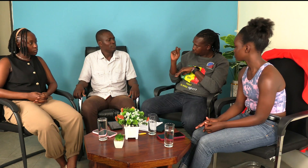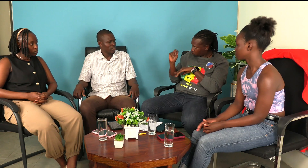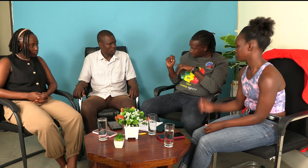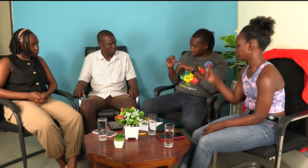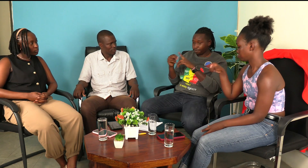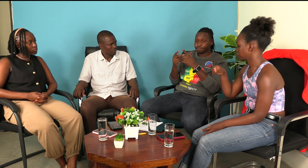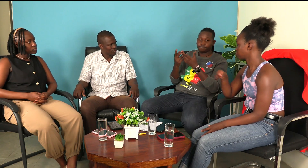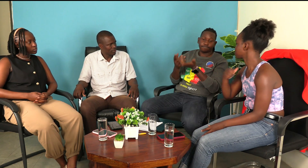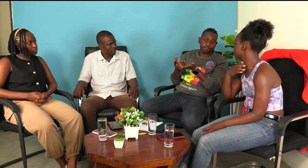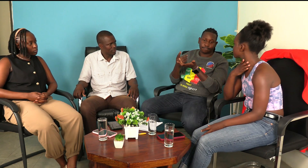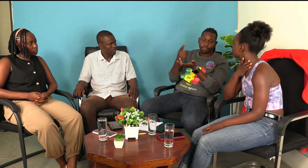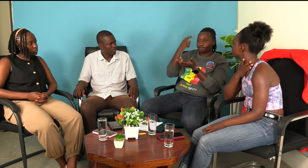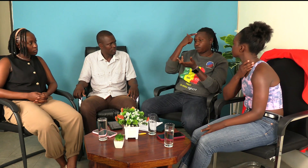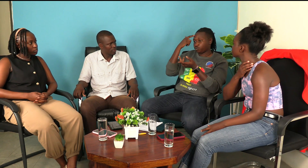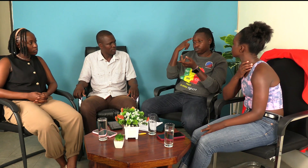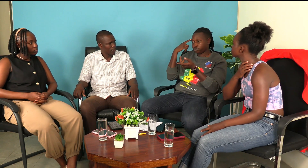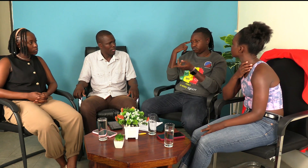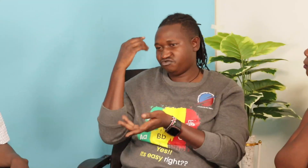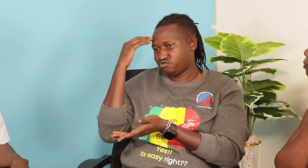right? Rehabilitation. We,